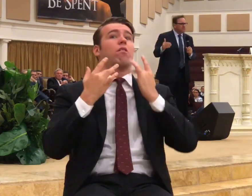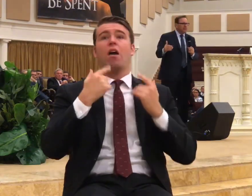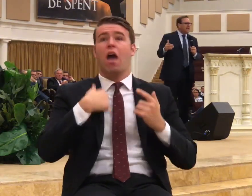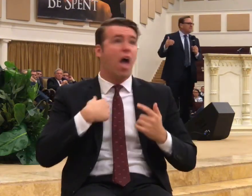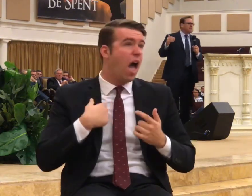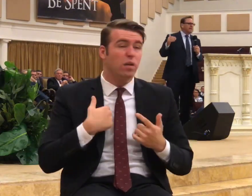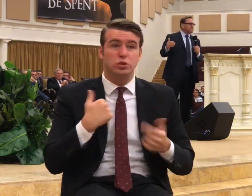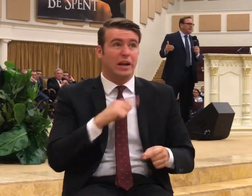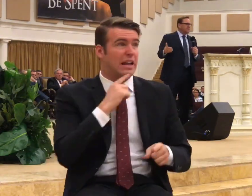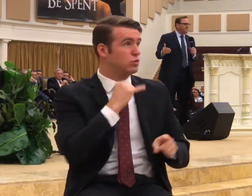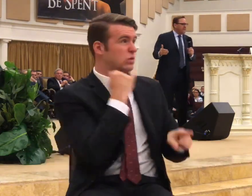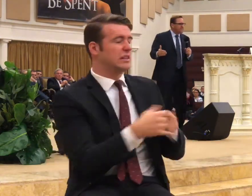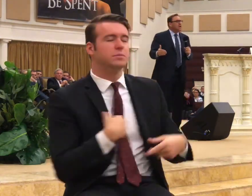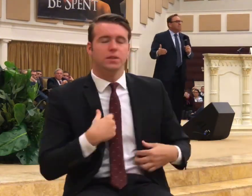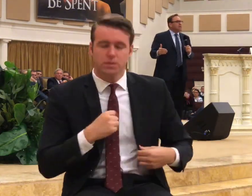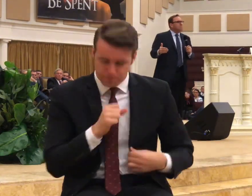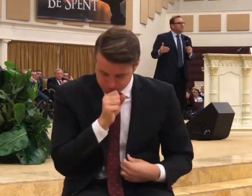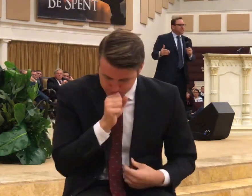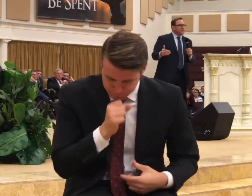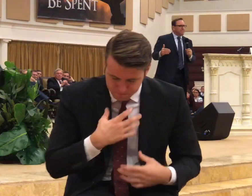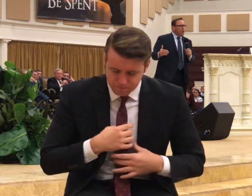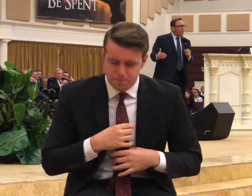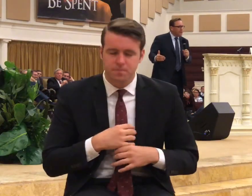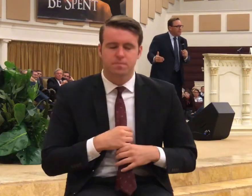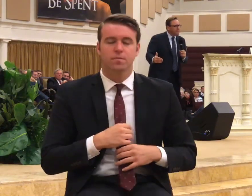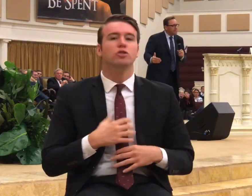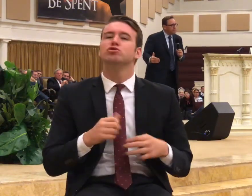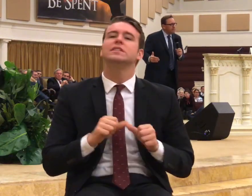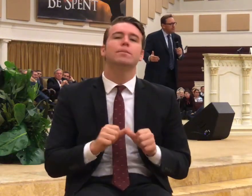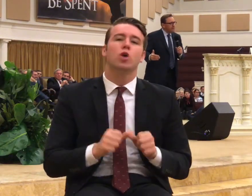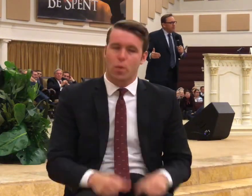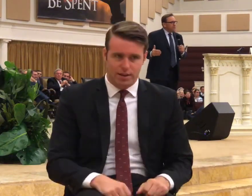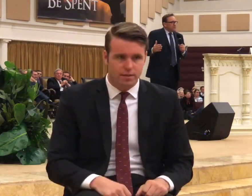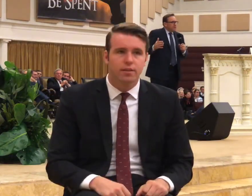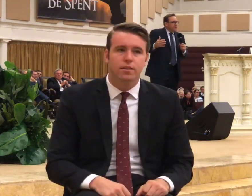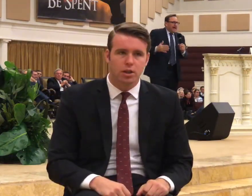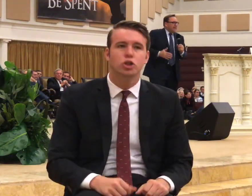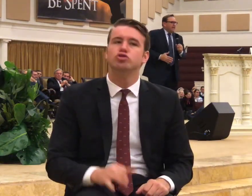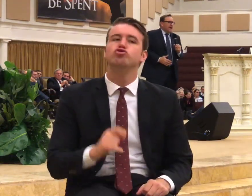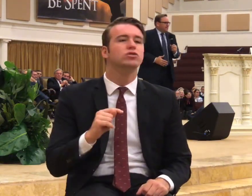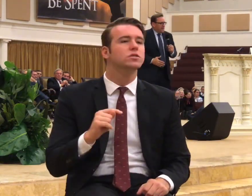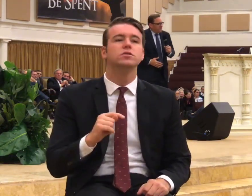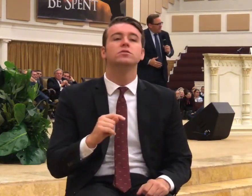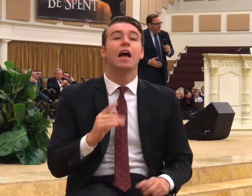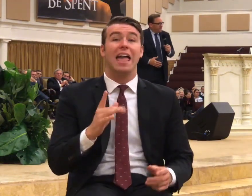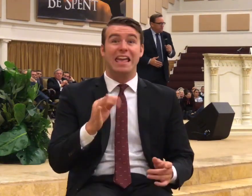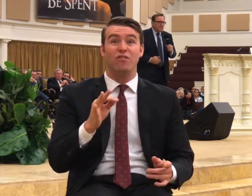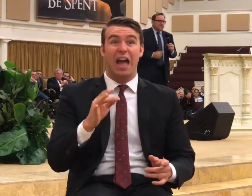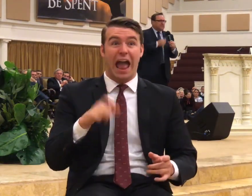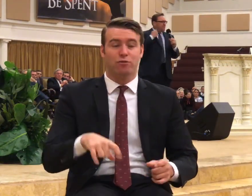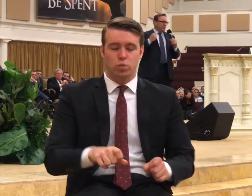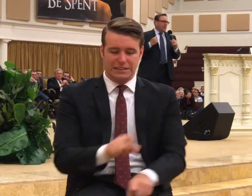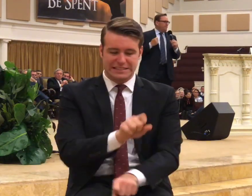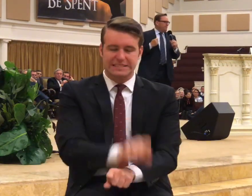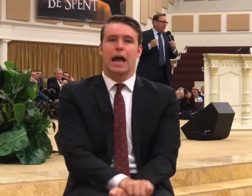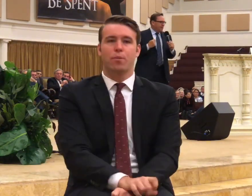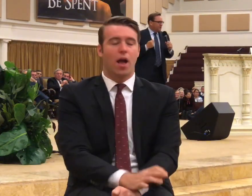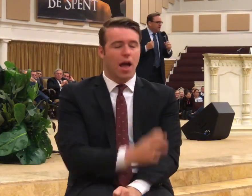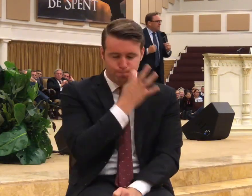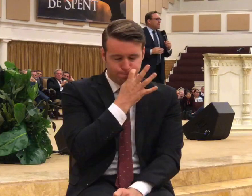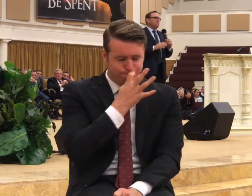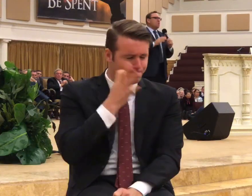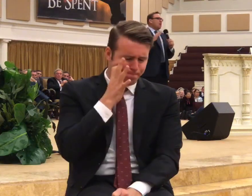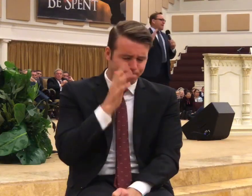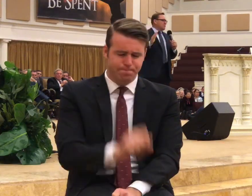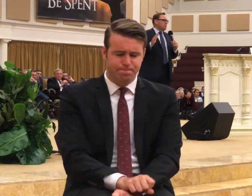and not cuss somebody out, slap somebody in the face. But just keep going. Just tie your hands down if you have to. Zip your lip if you